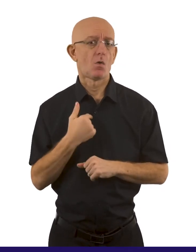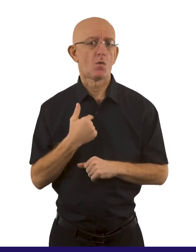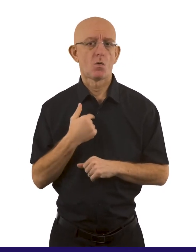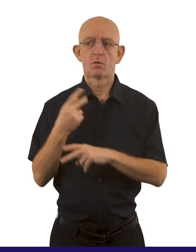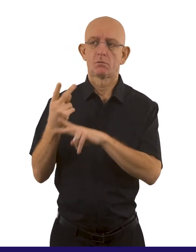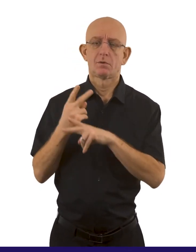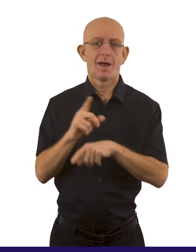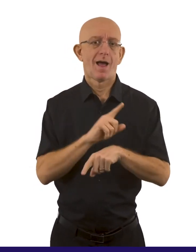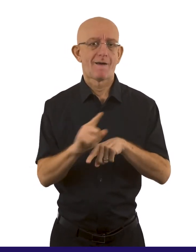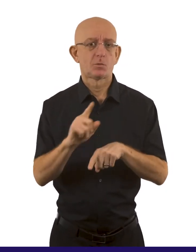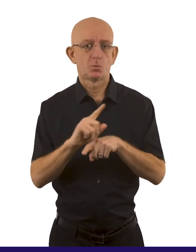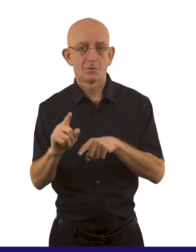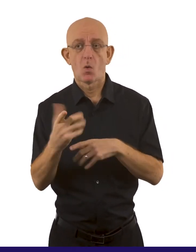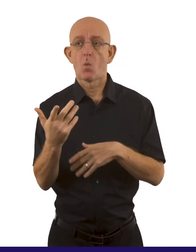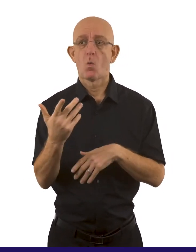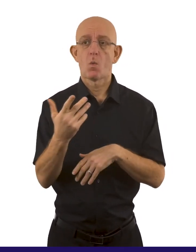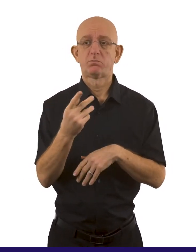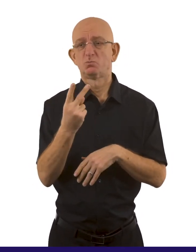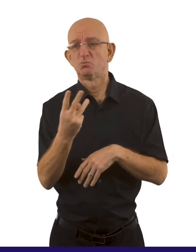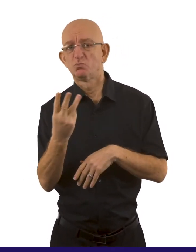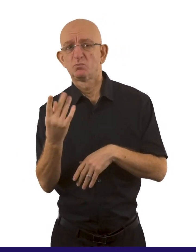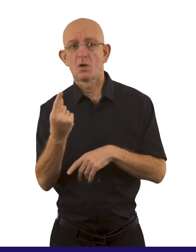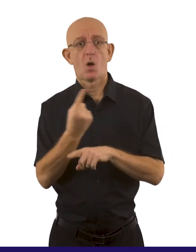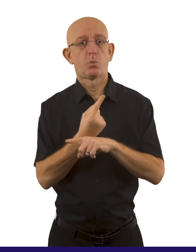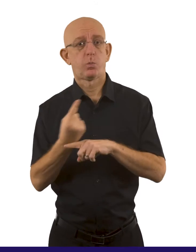Yes, weekly or multiple times a week.